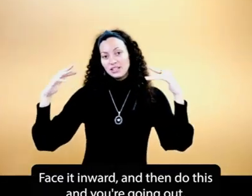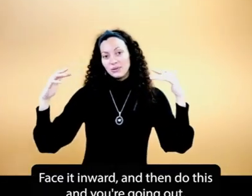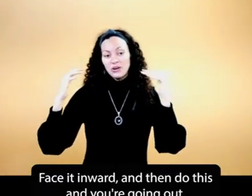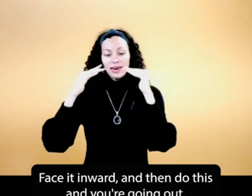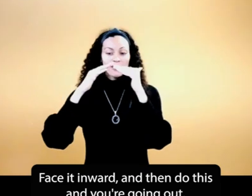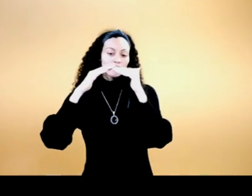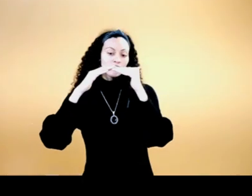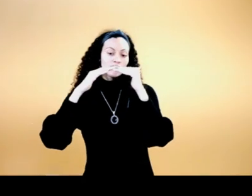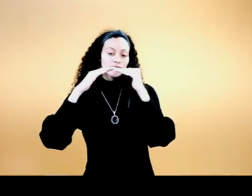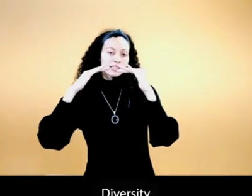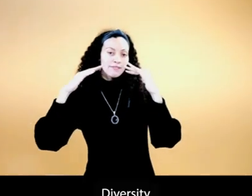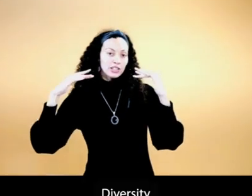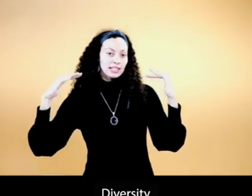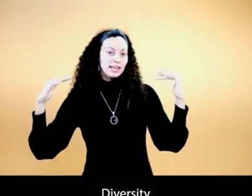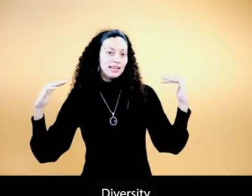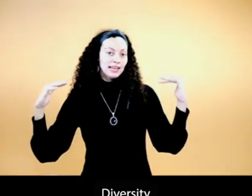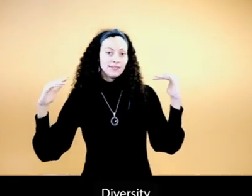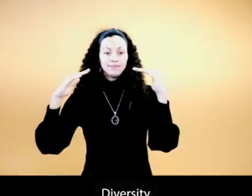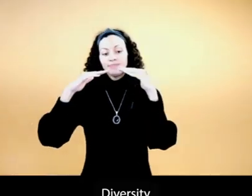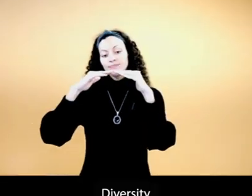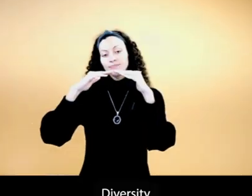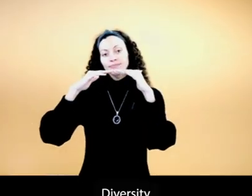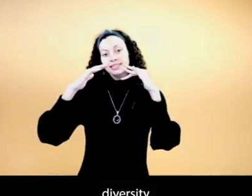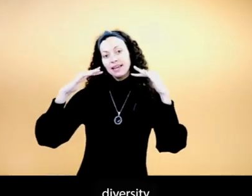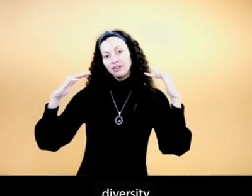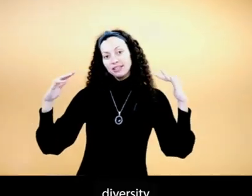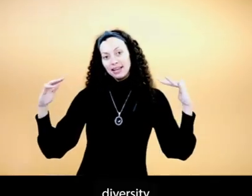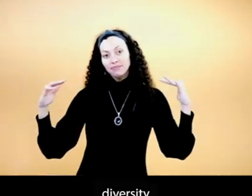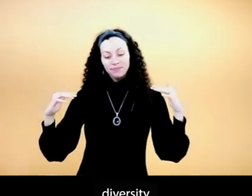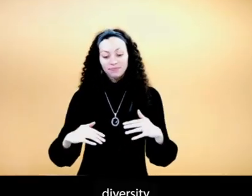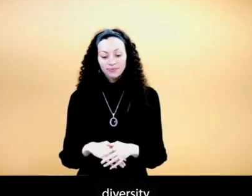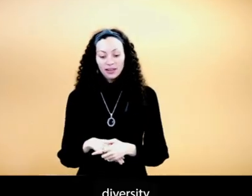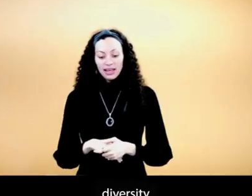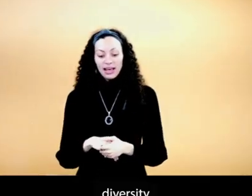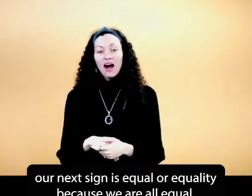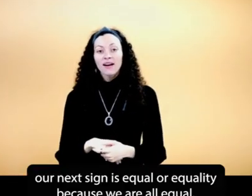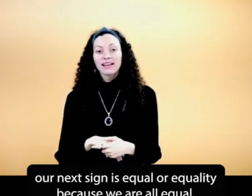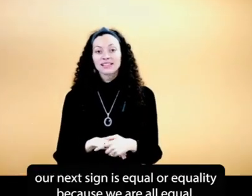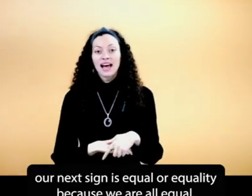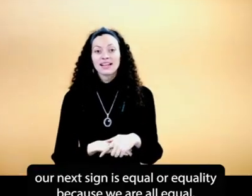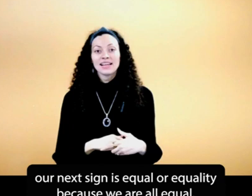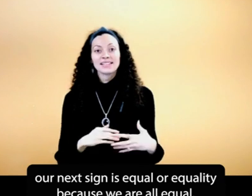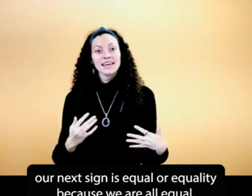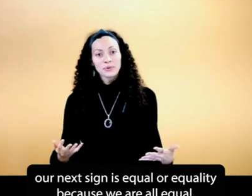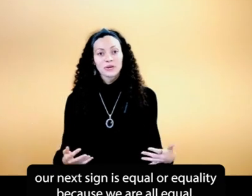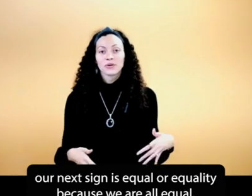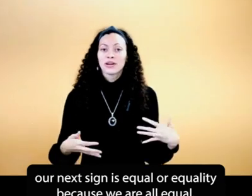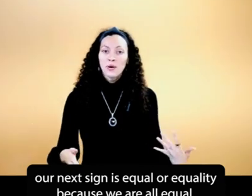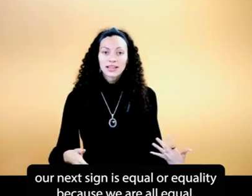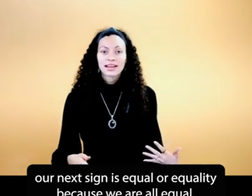when you're going out. Diversity. Diversity. Our next sign is equal or equality